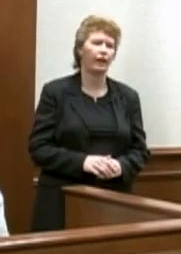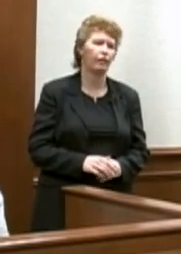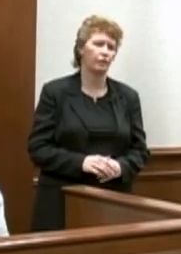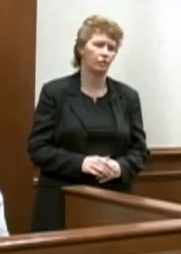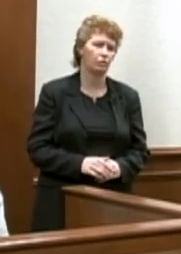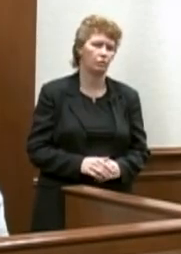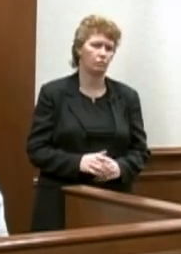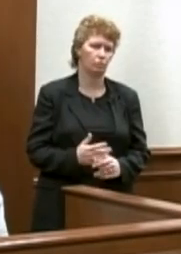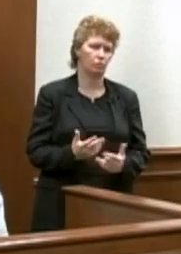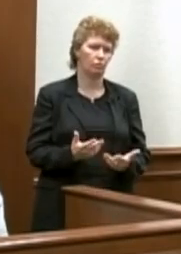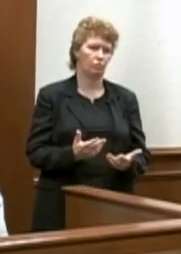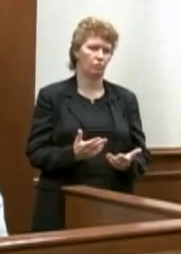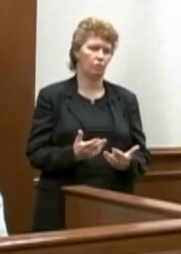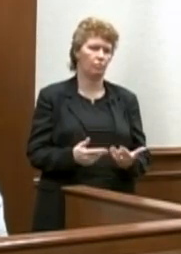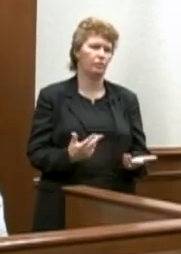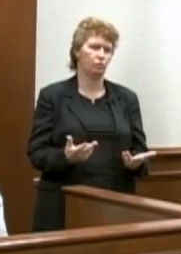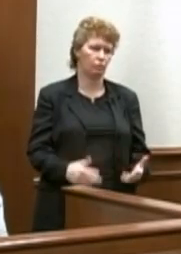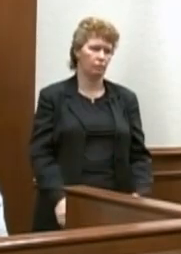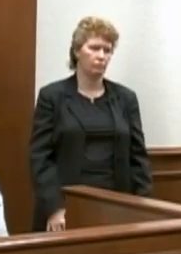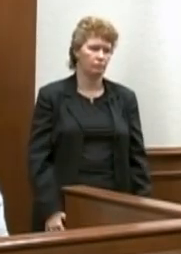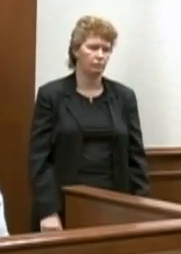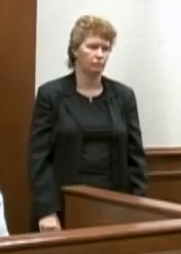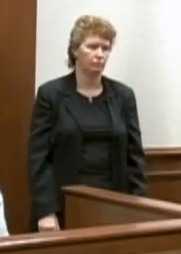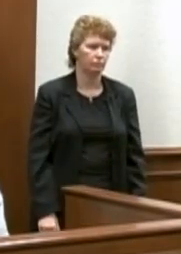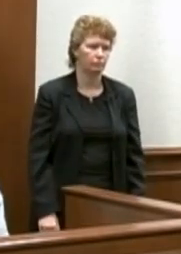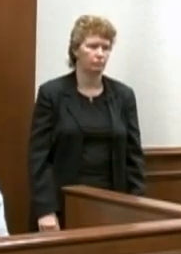for firing the pistol.